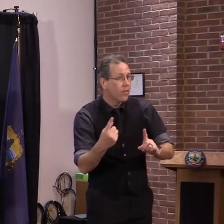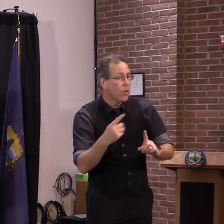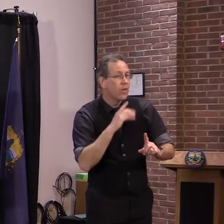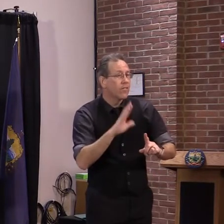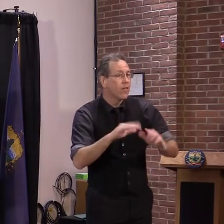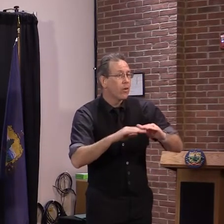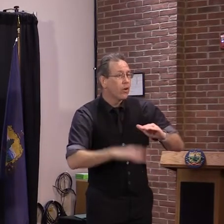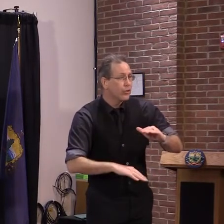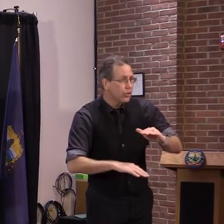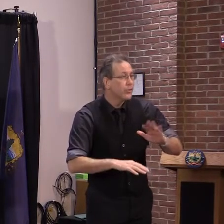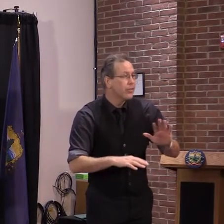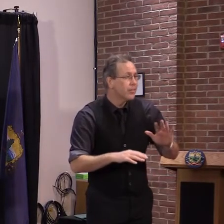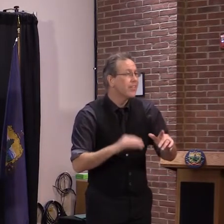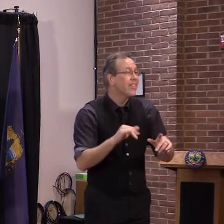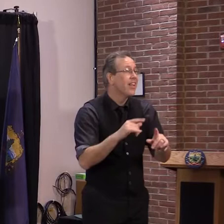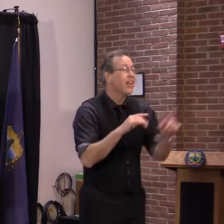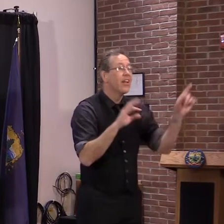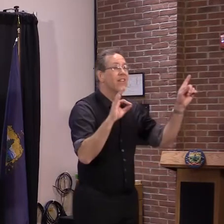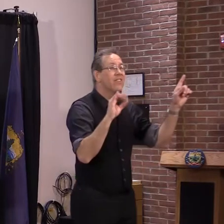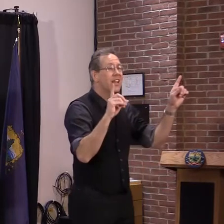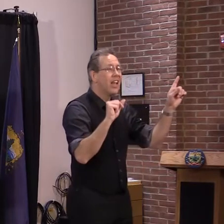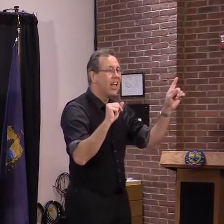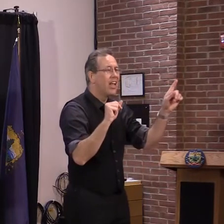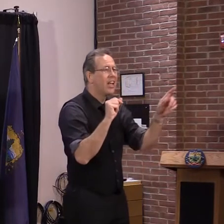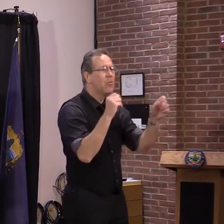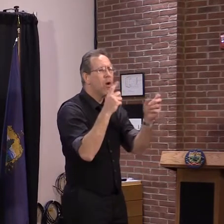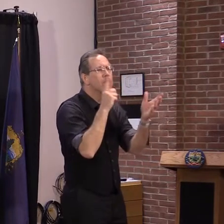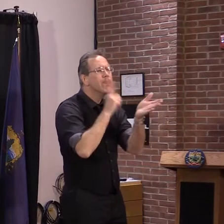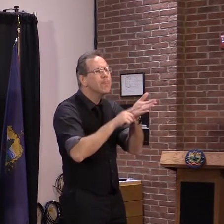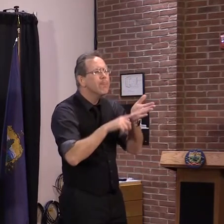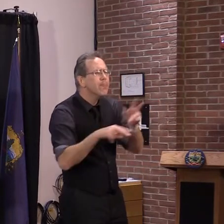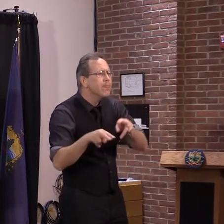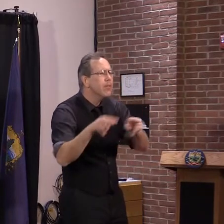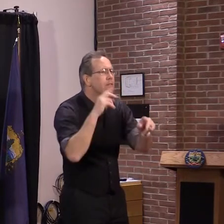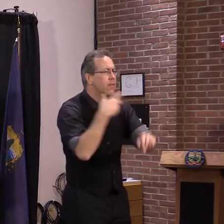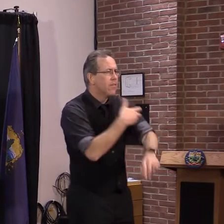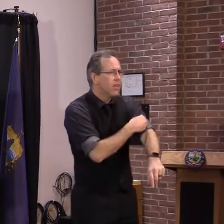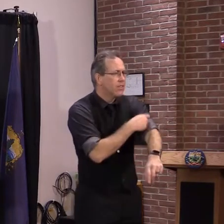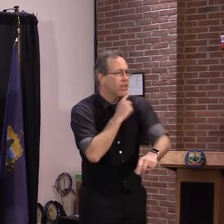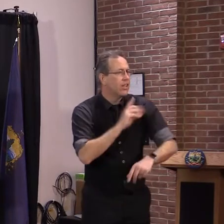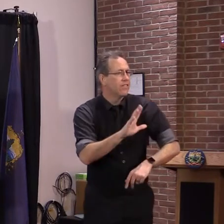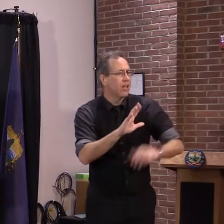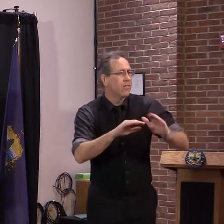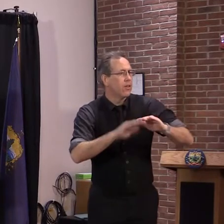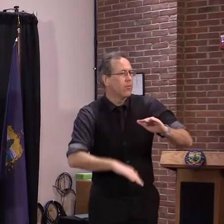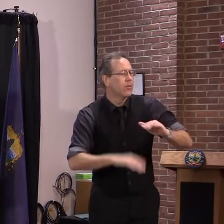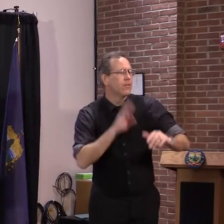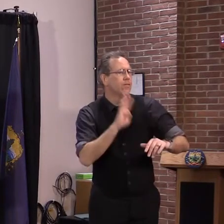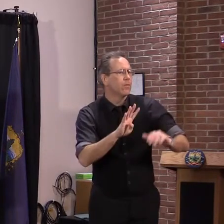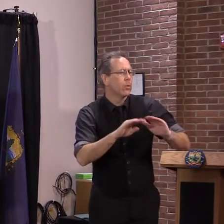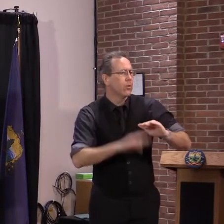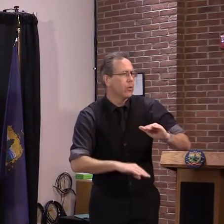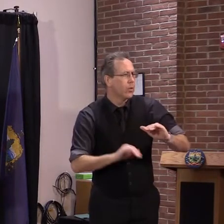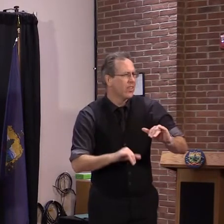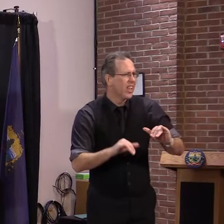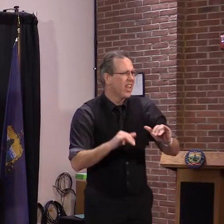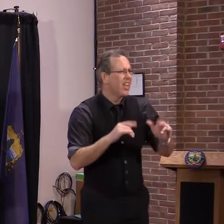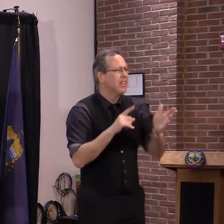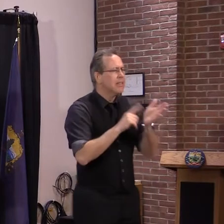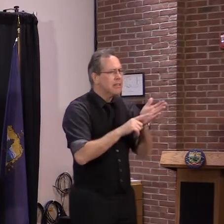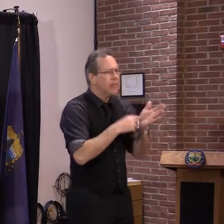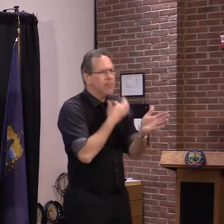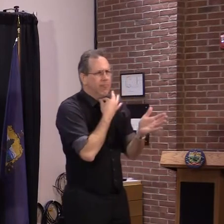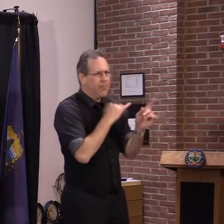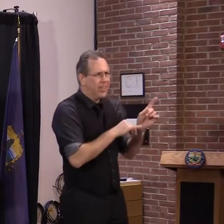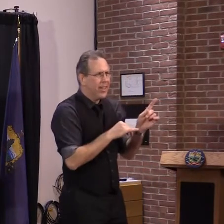to begin reviewing data for a vaccine for this youngest age group this week, but instead decided to allow more time